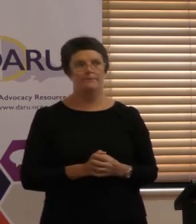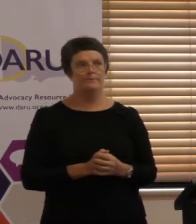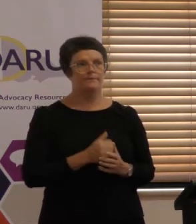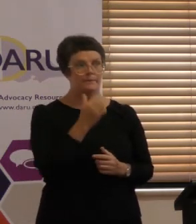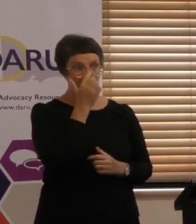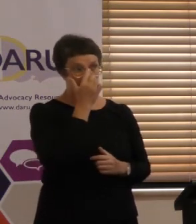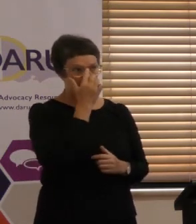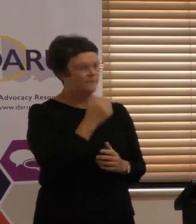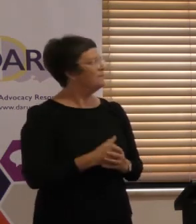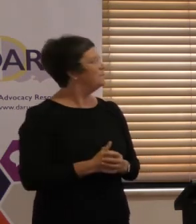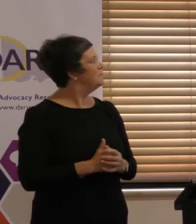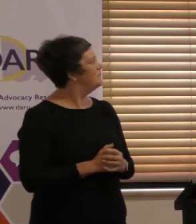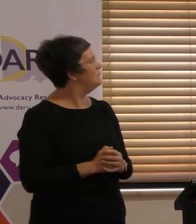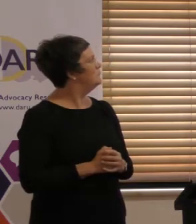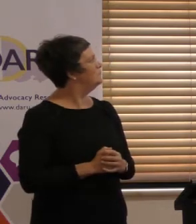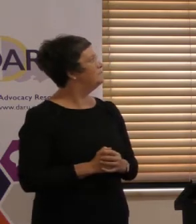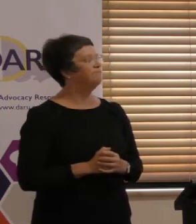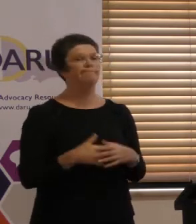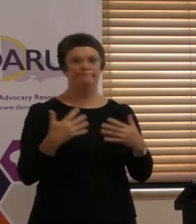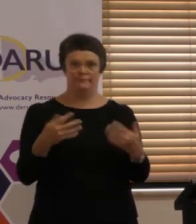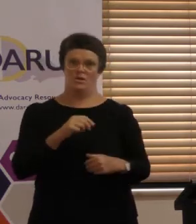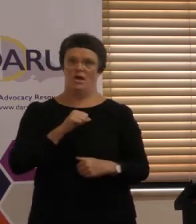So when it comes to other students, when it